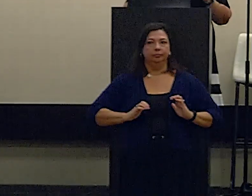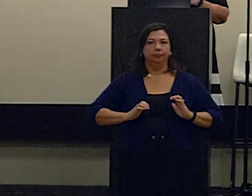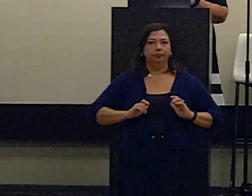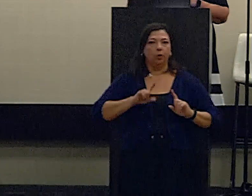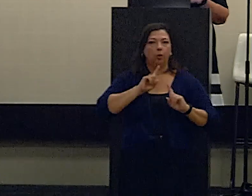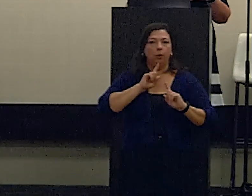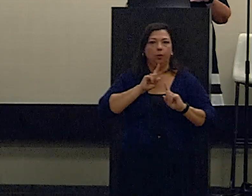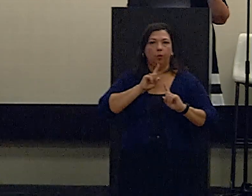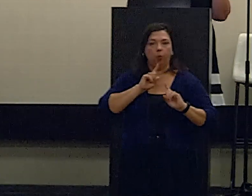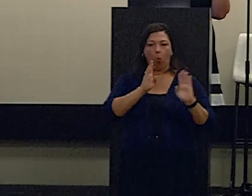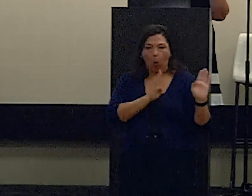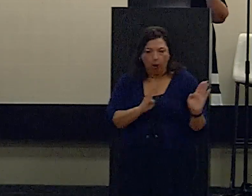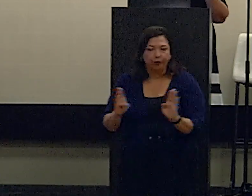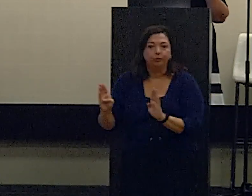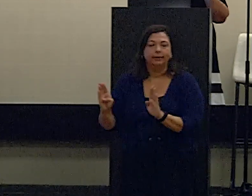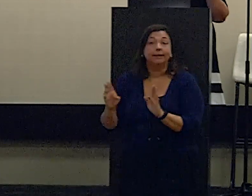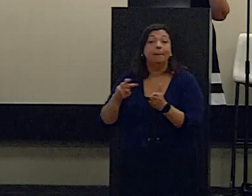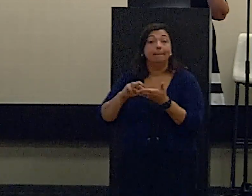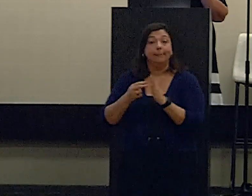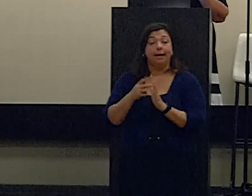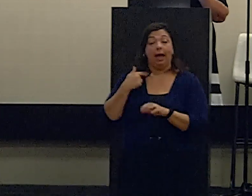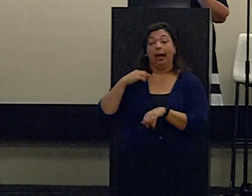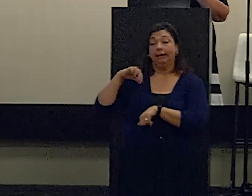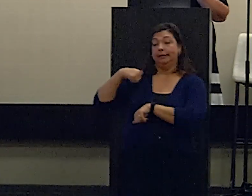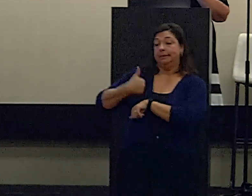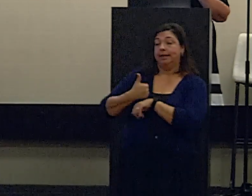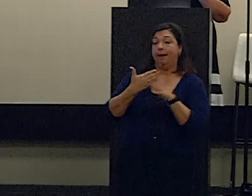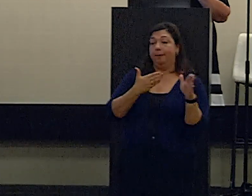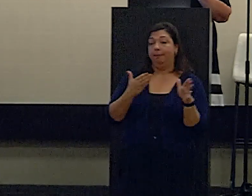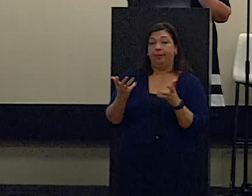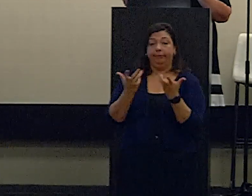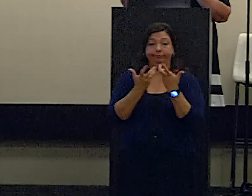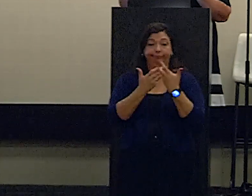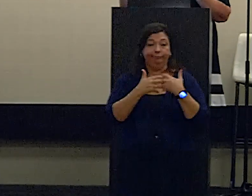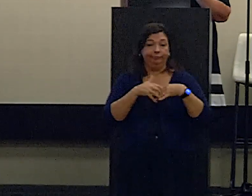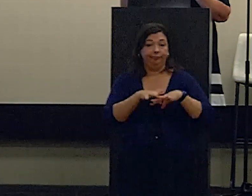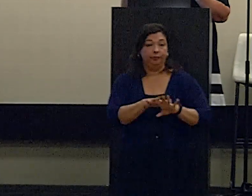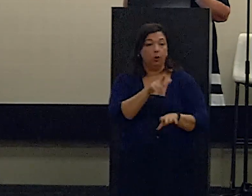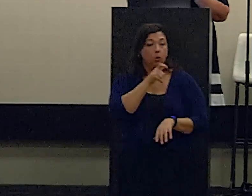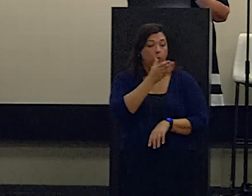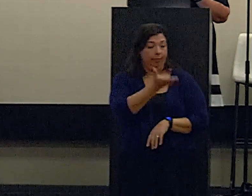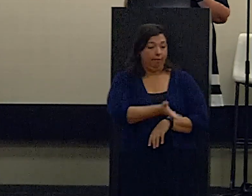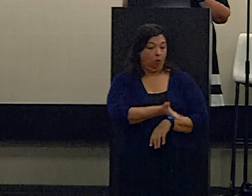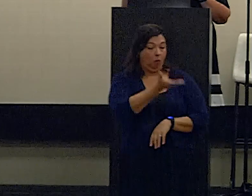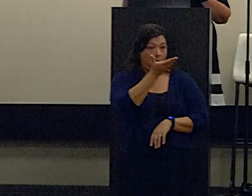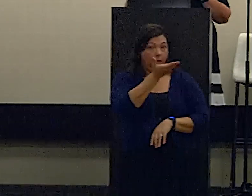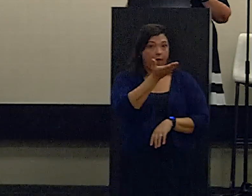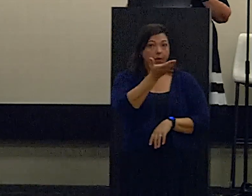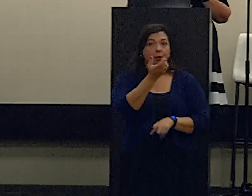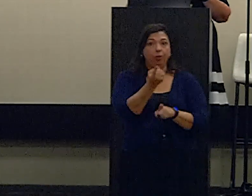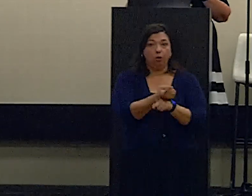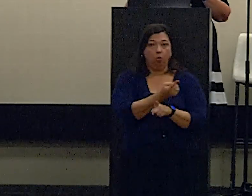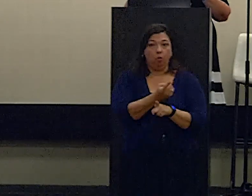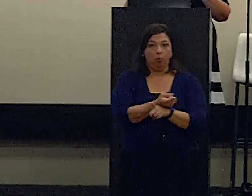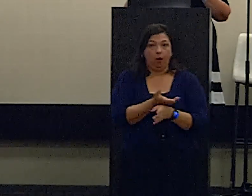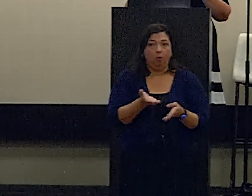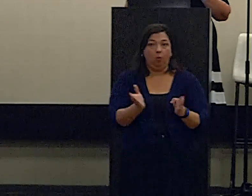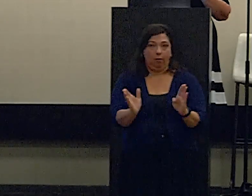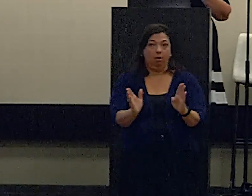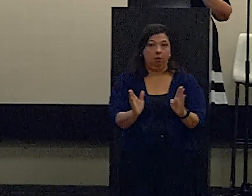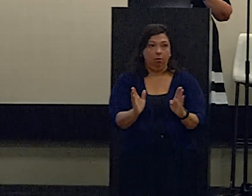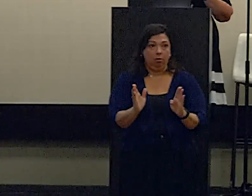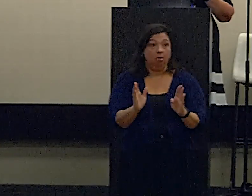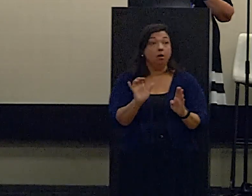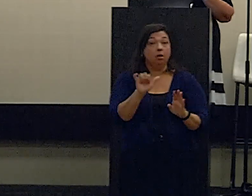orders those things so that I can make a plan that incorporates those aspects of who they are in the correct order. Because